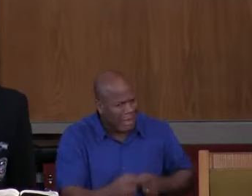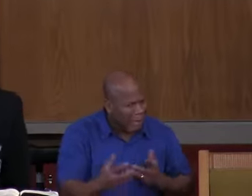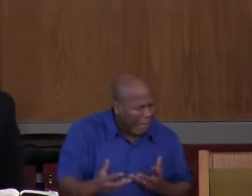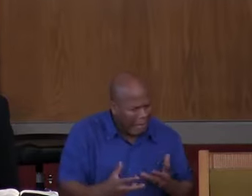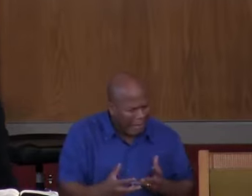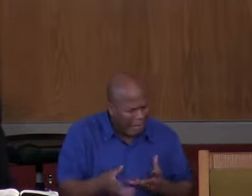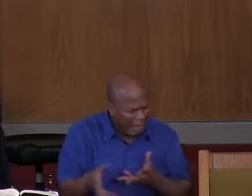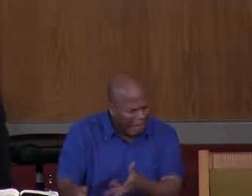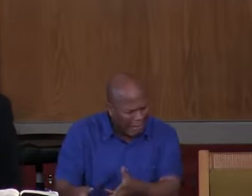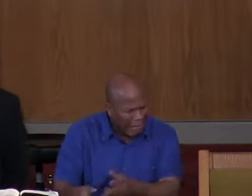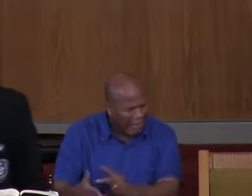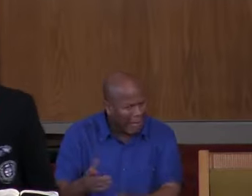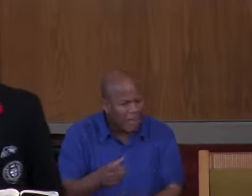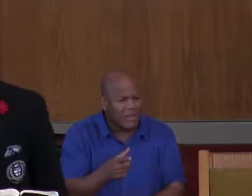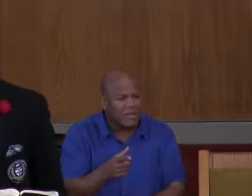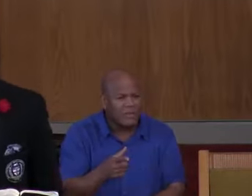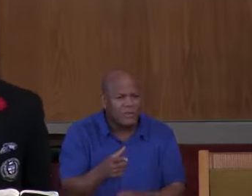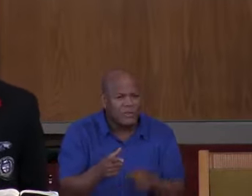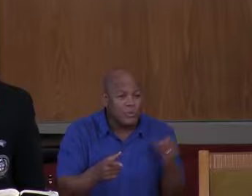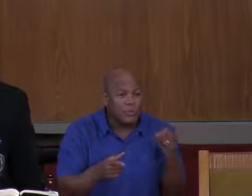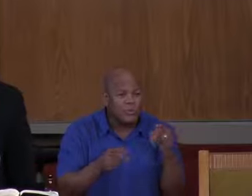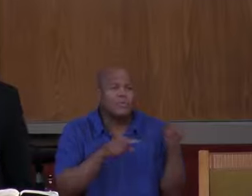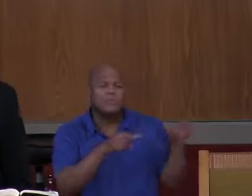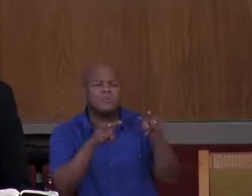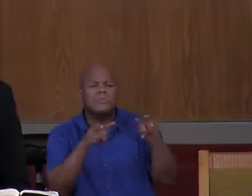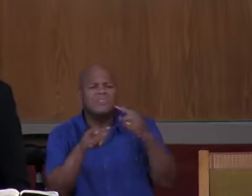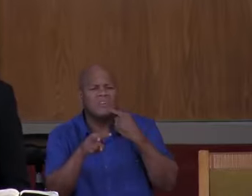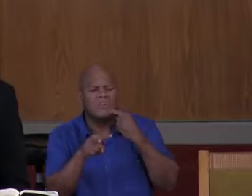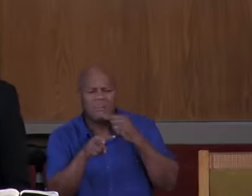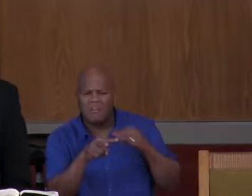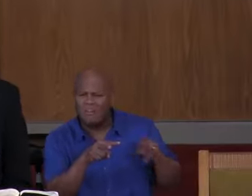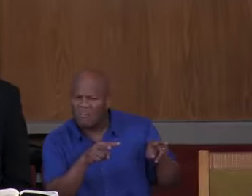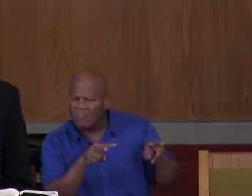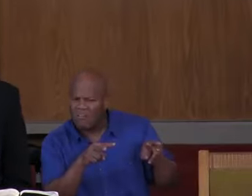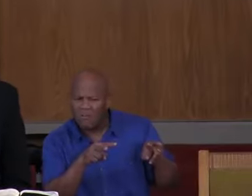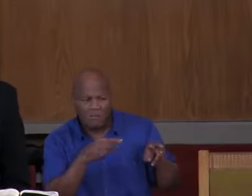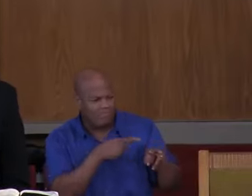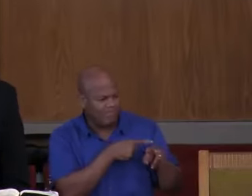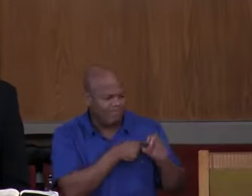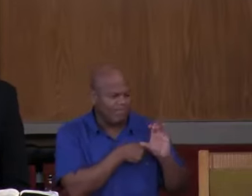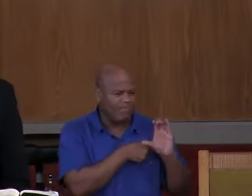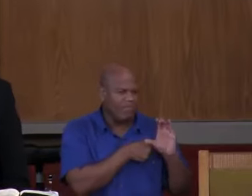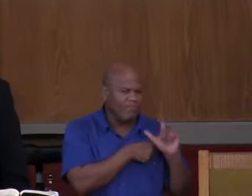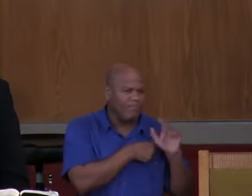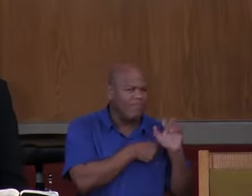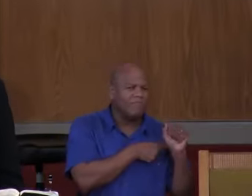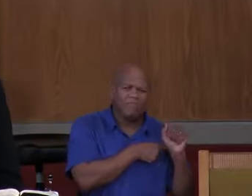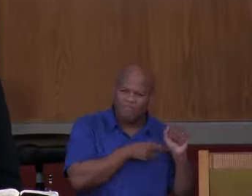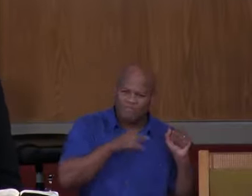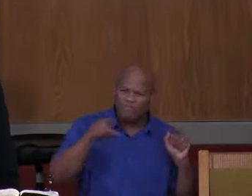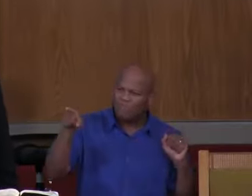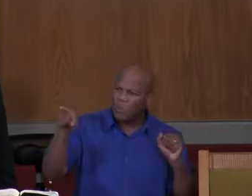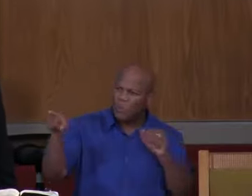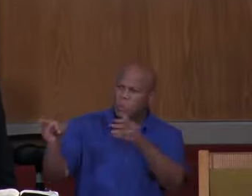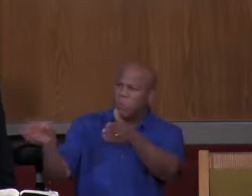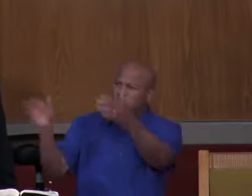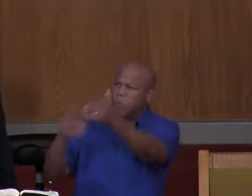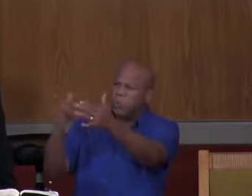What do you say when you see what you see? Caleb said, I know God is able.